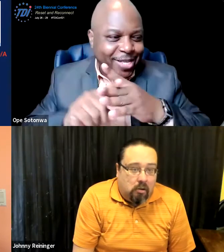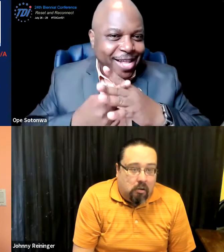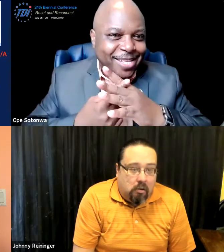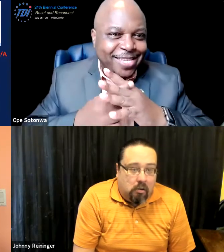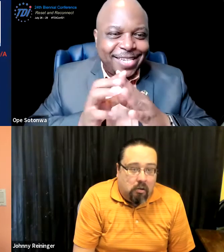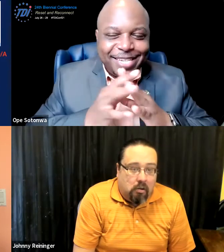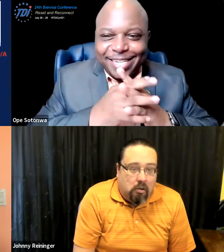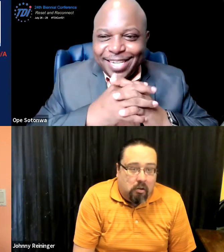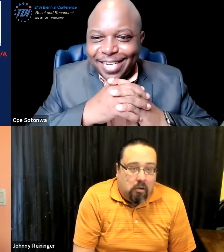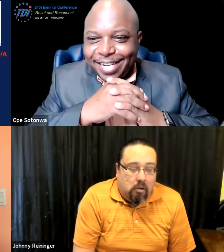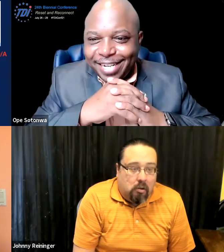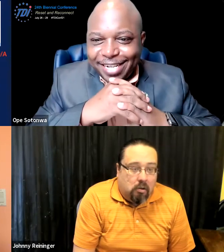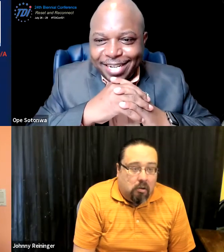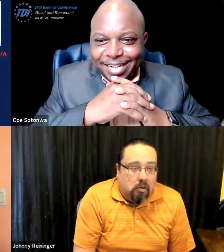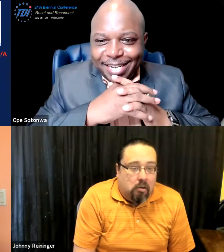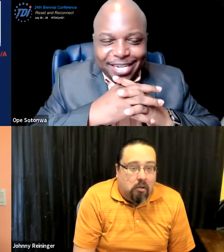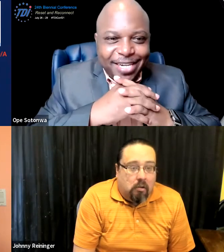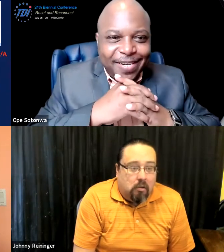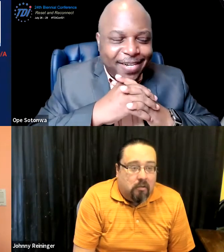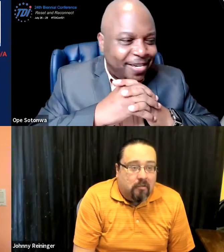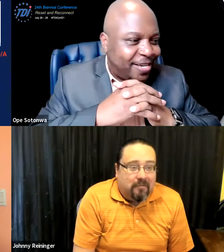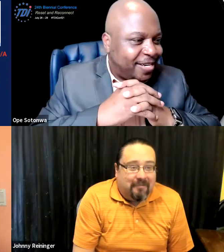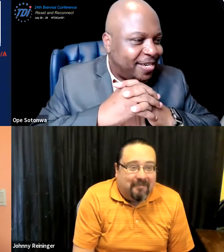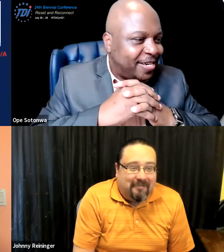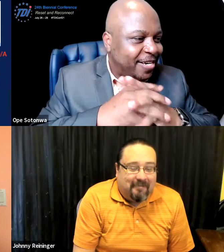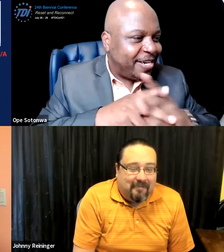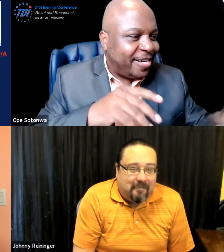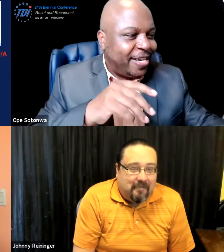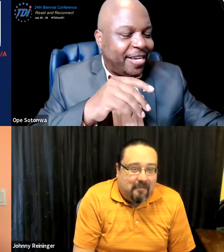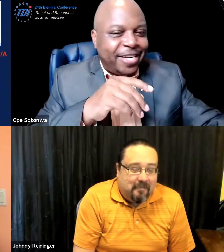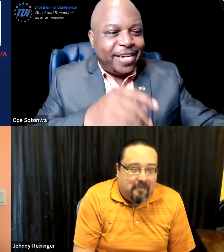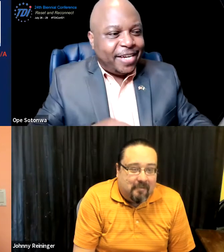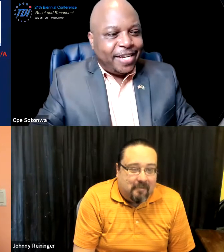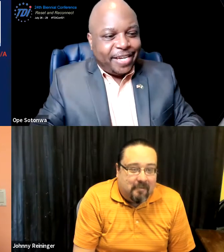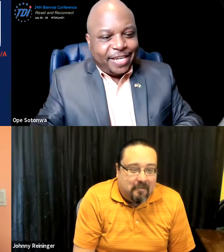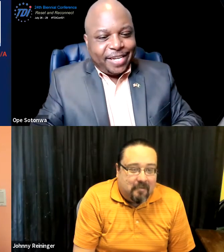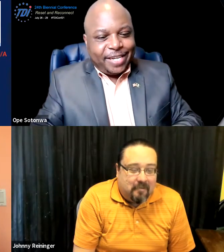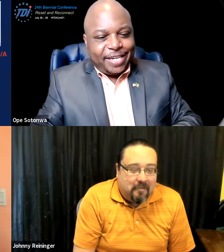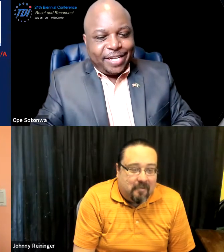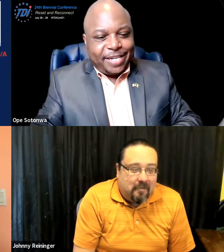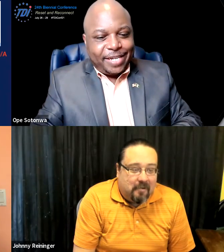one more minute. So we're going to wait for someone else to join us before we start moving forward with this.